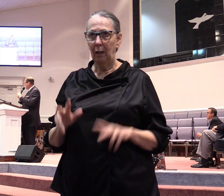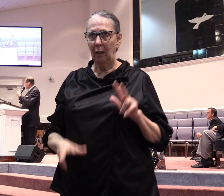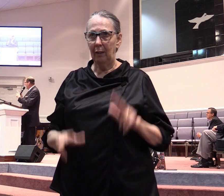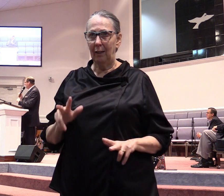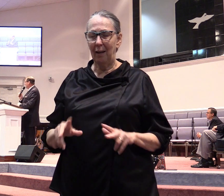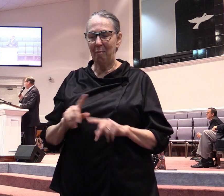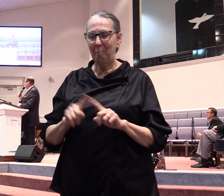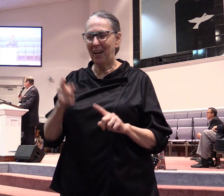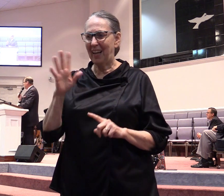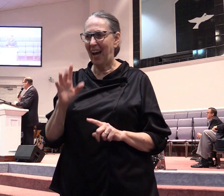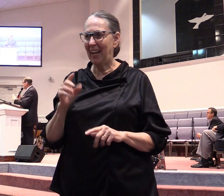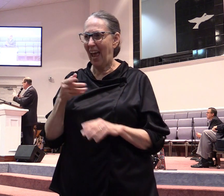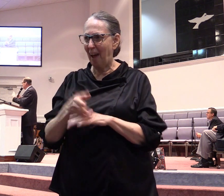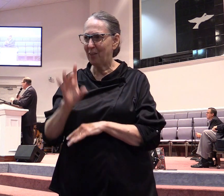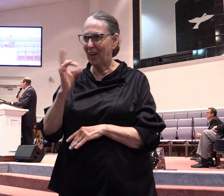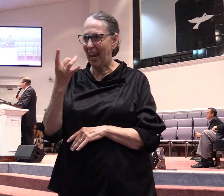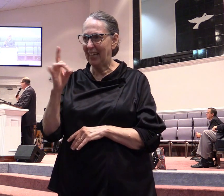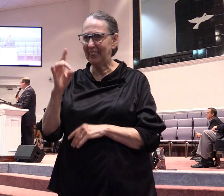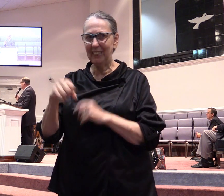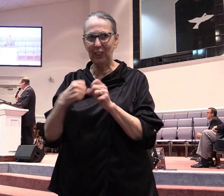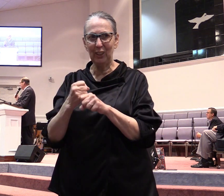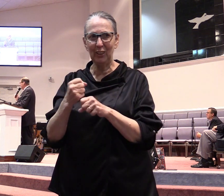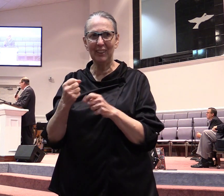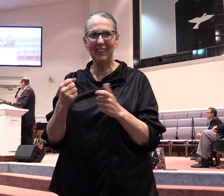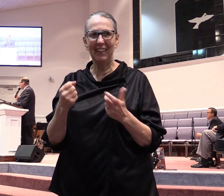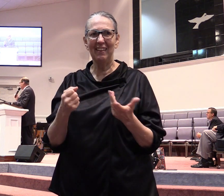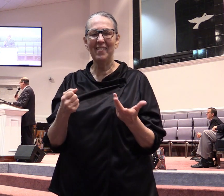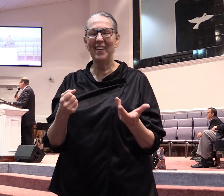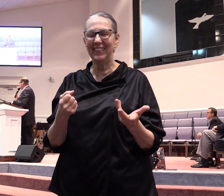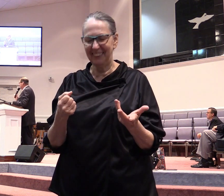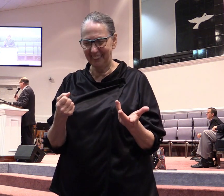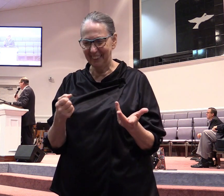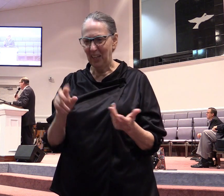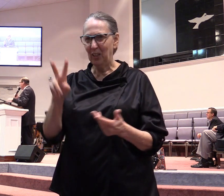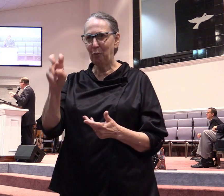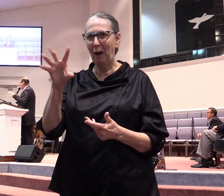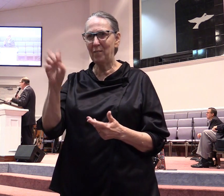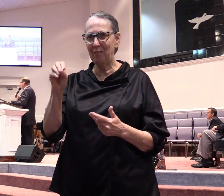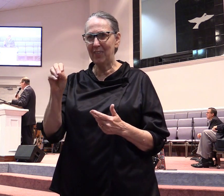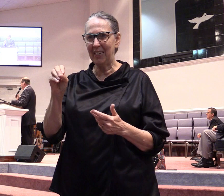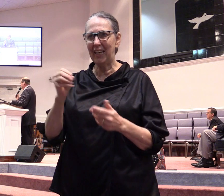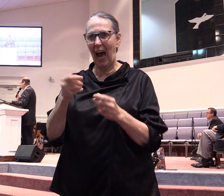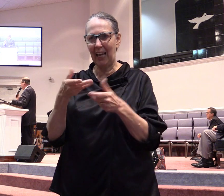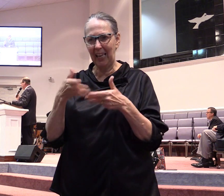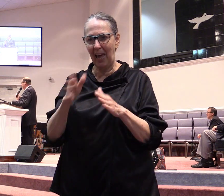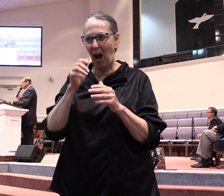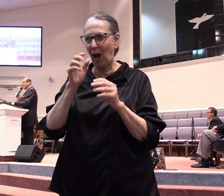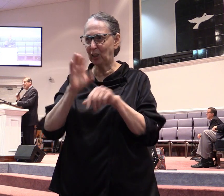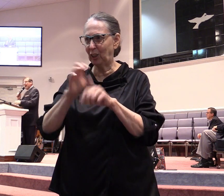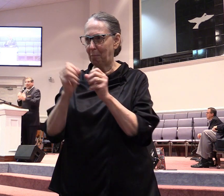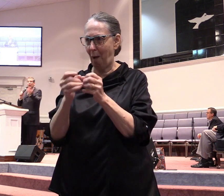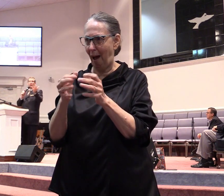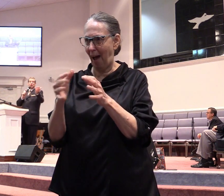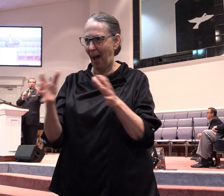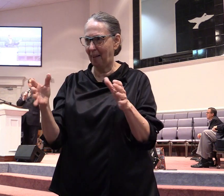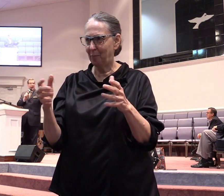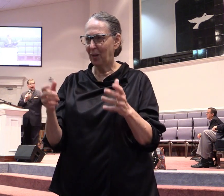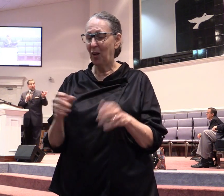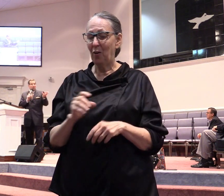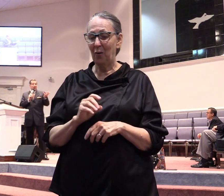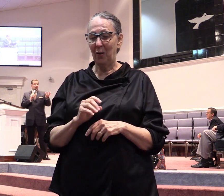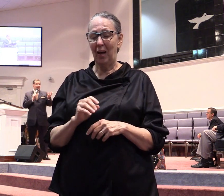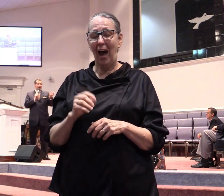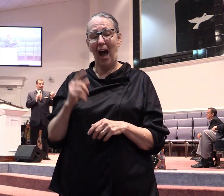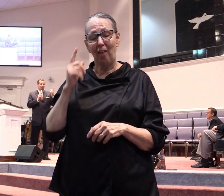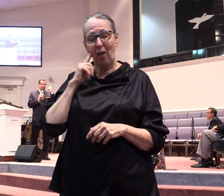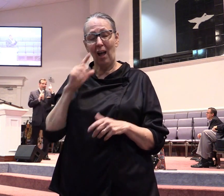blessed us, but after 18 years, he's run a little better than 250 in Sunday school as God had blessed that word. I thought for sure